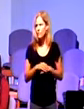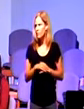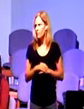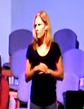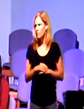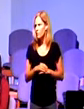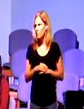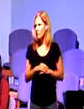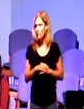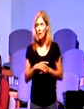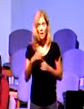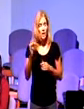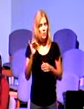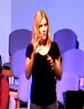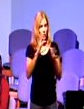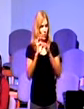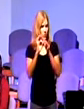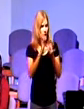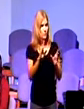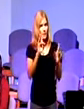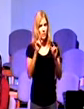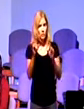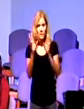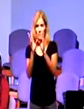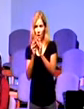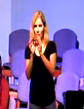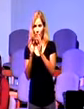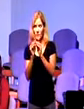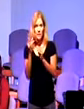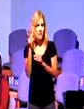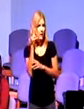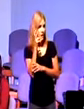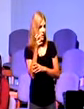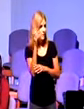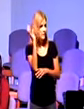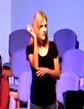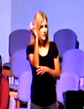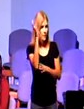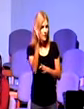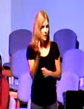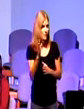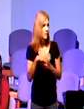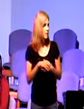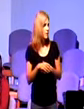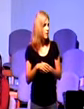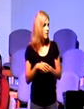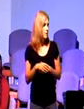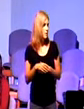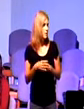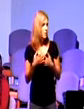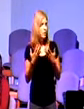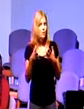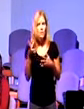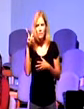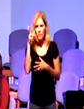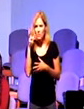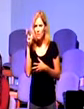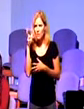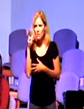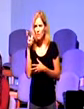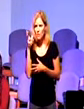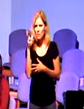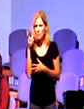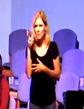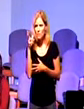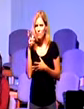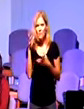Being the coordinators, we get to go to some conferences and hear speakers. So we've heard a number of